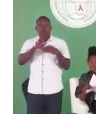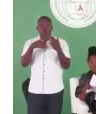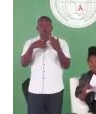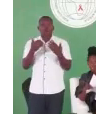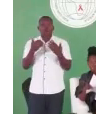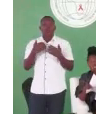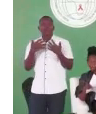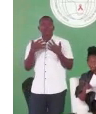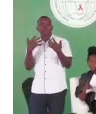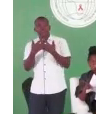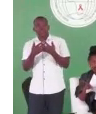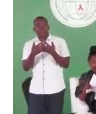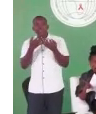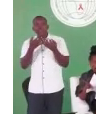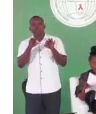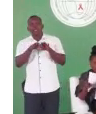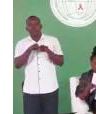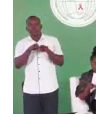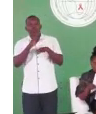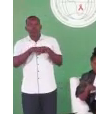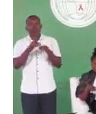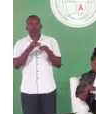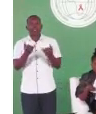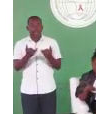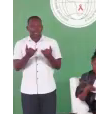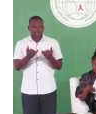It's important, especially in the current